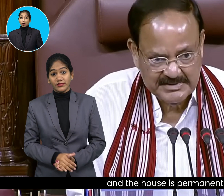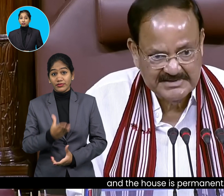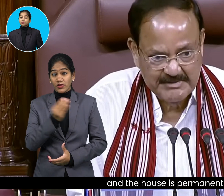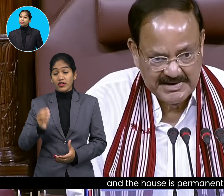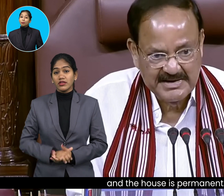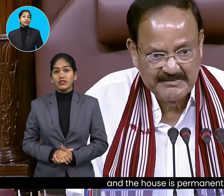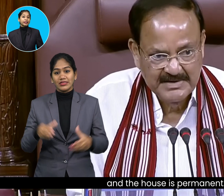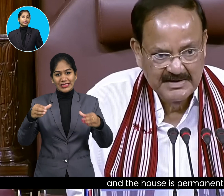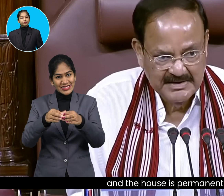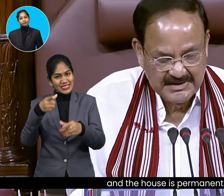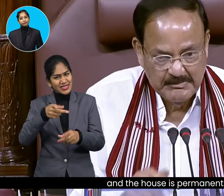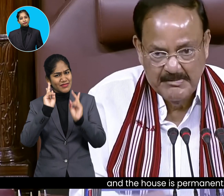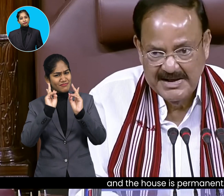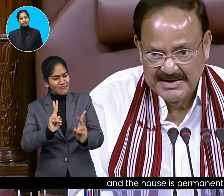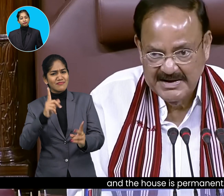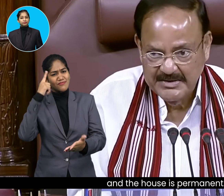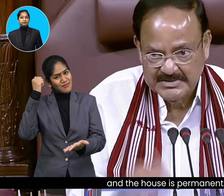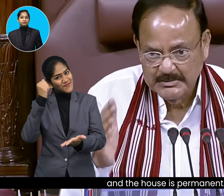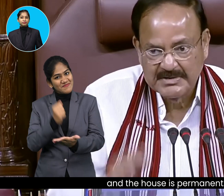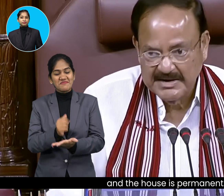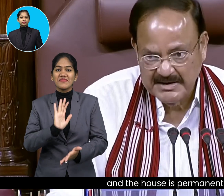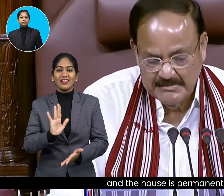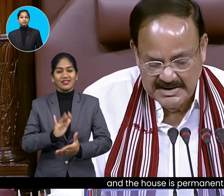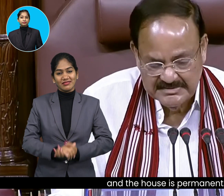and the house is permanent.